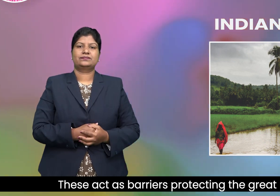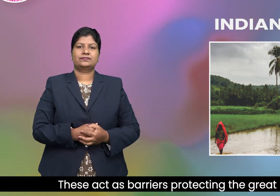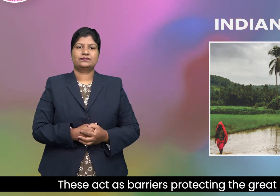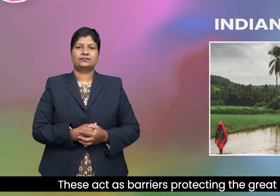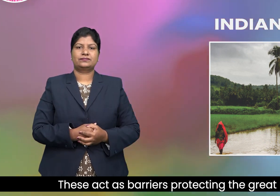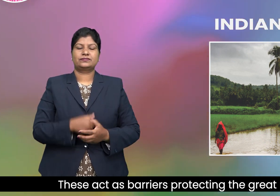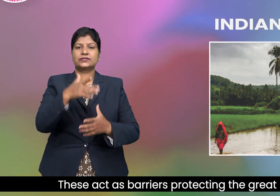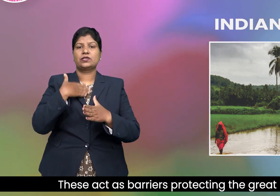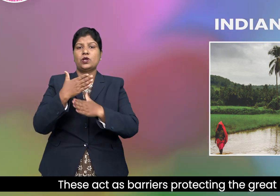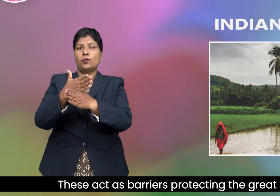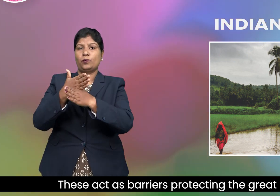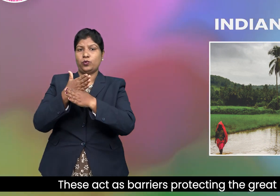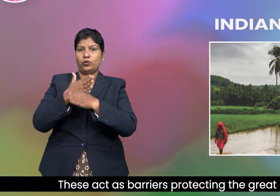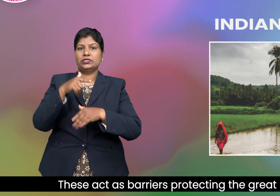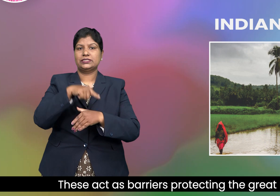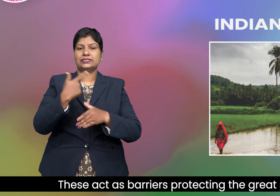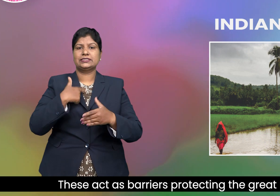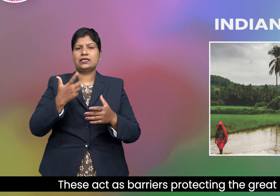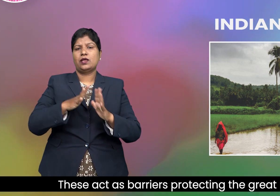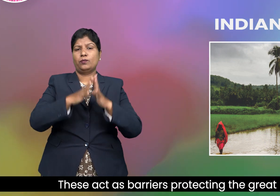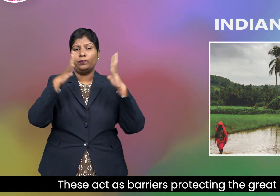protecting the Great Plains